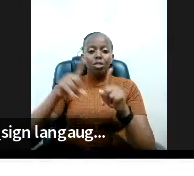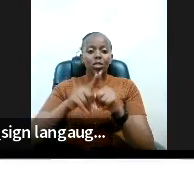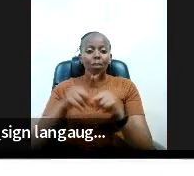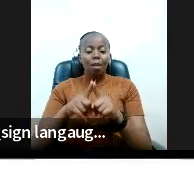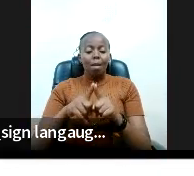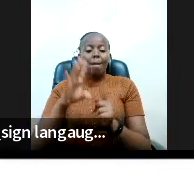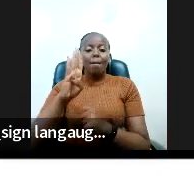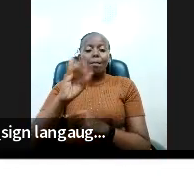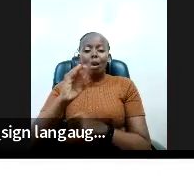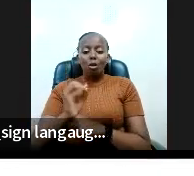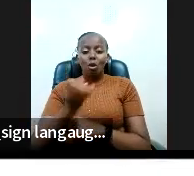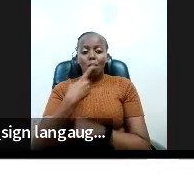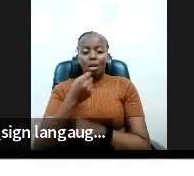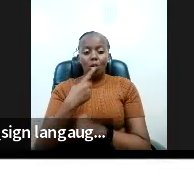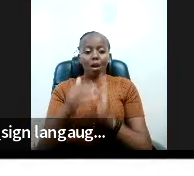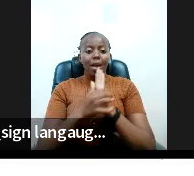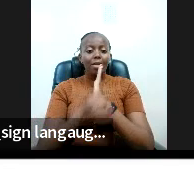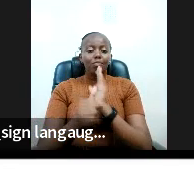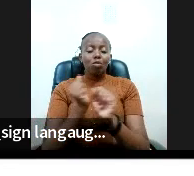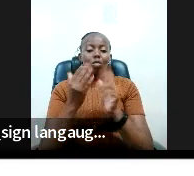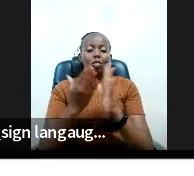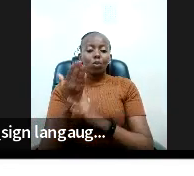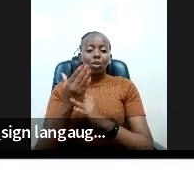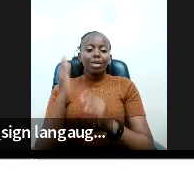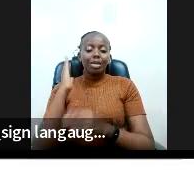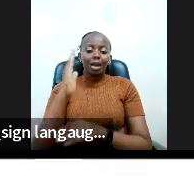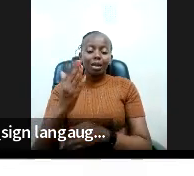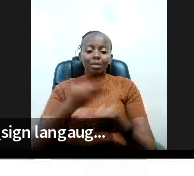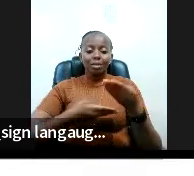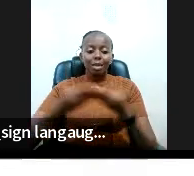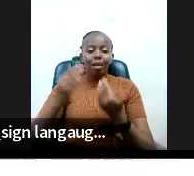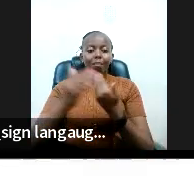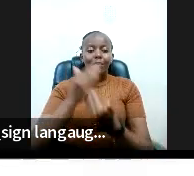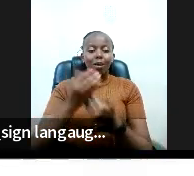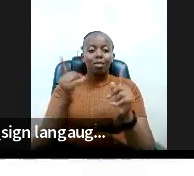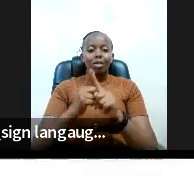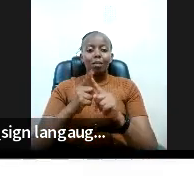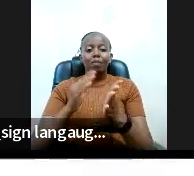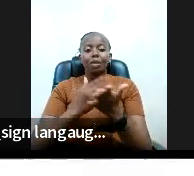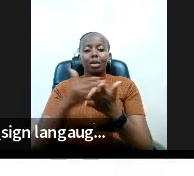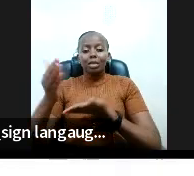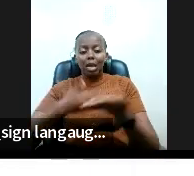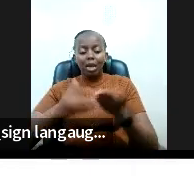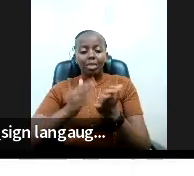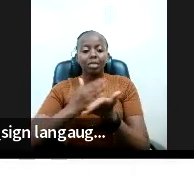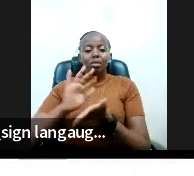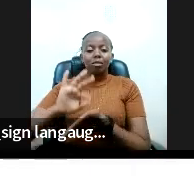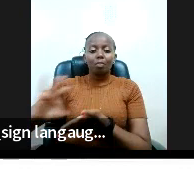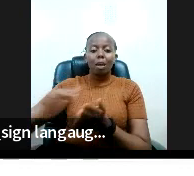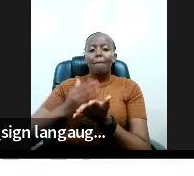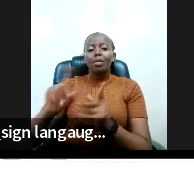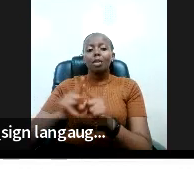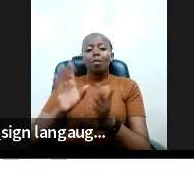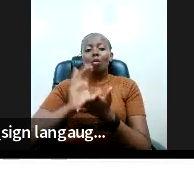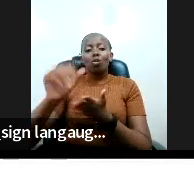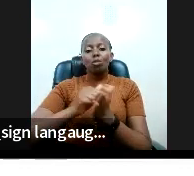money through direct sales, maintenance, selling of spare parts, and leasing our wheelchairs. Our cost of production per